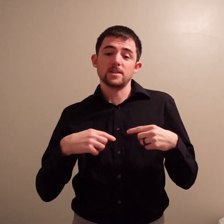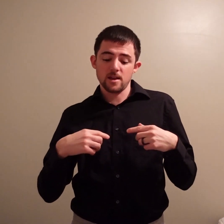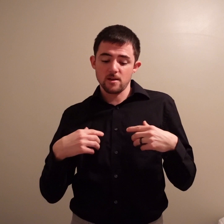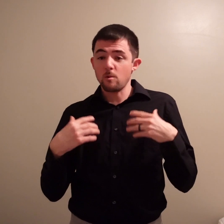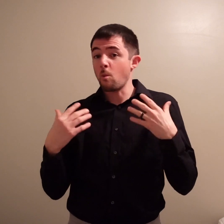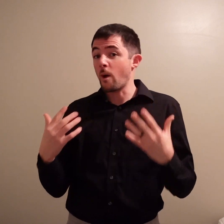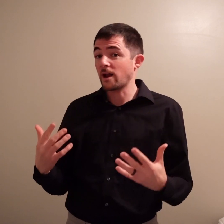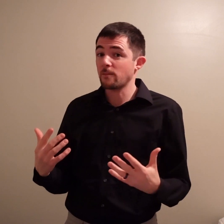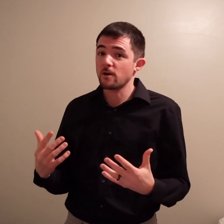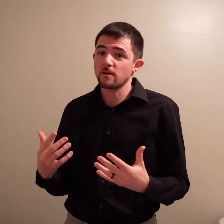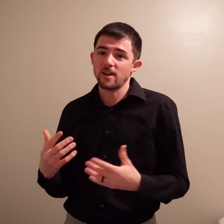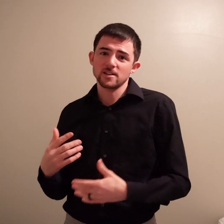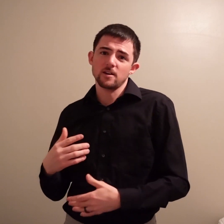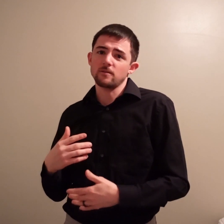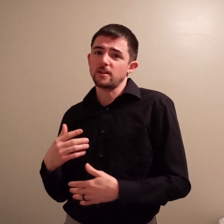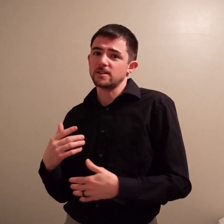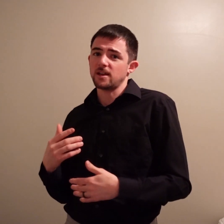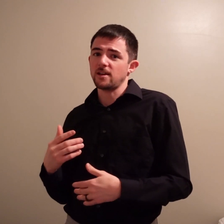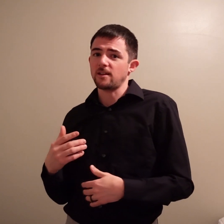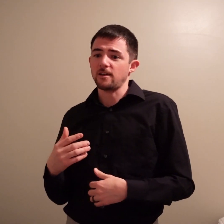say when I'm hurt, that's not really saying like